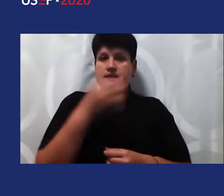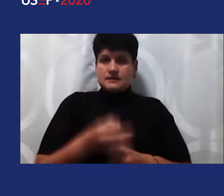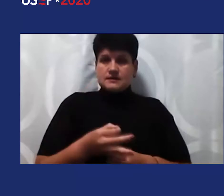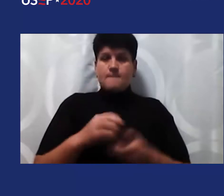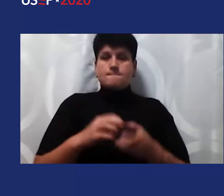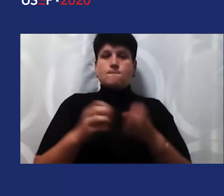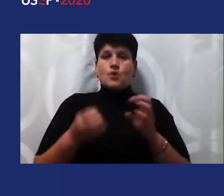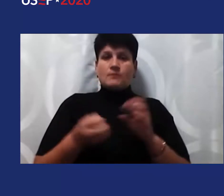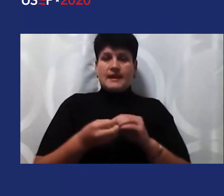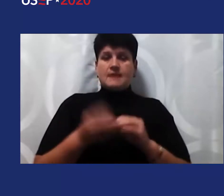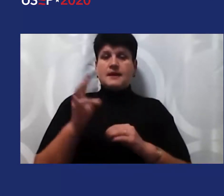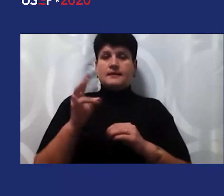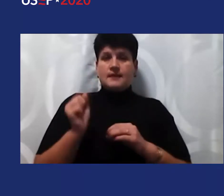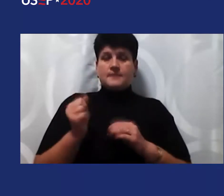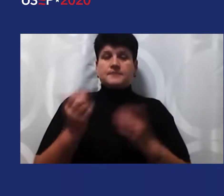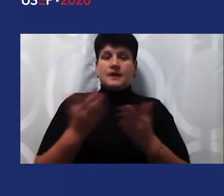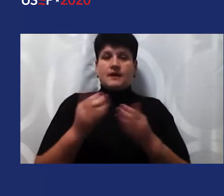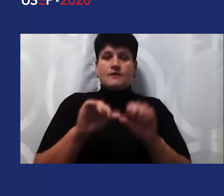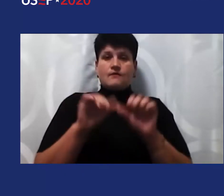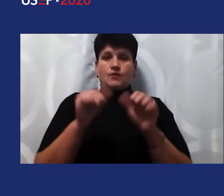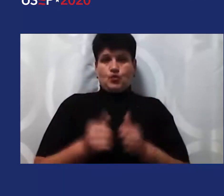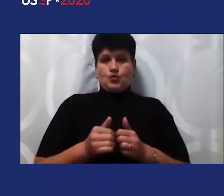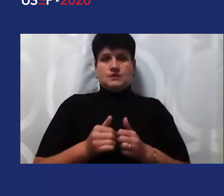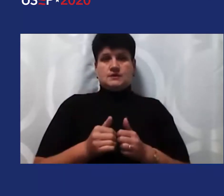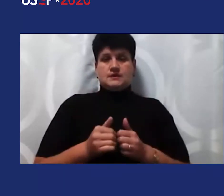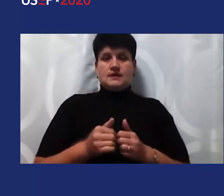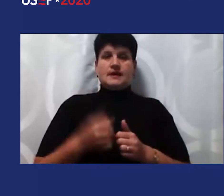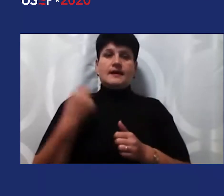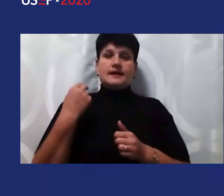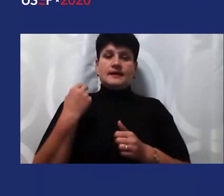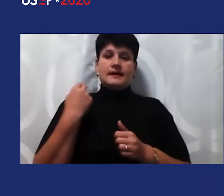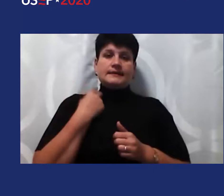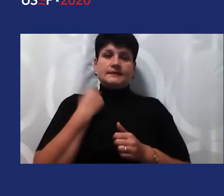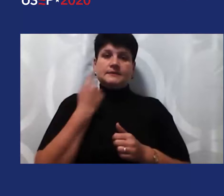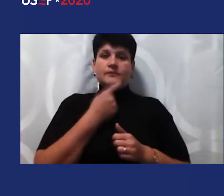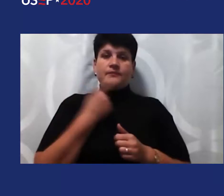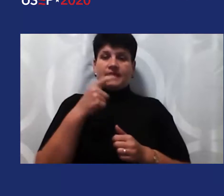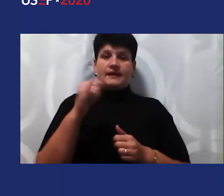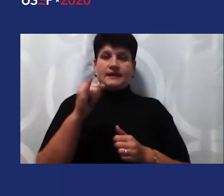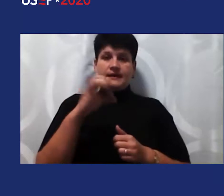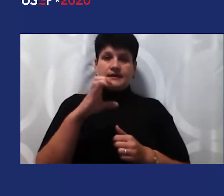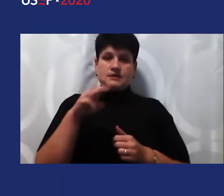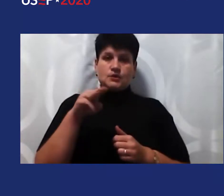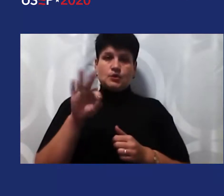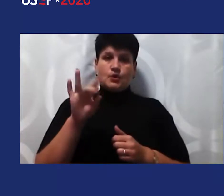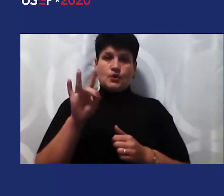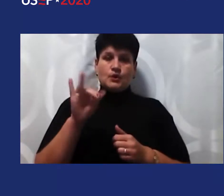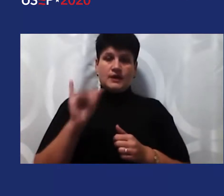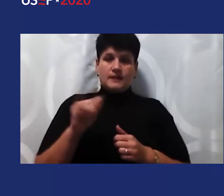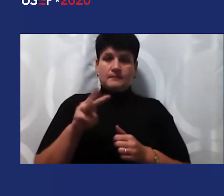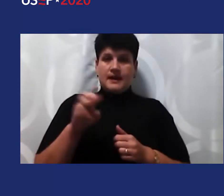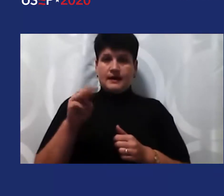applicable to both countries. And another problem, which can be